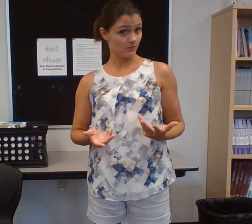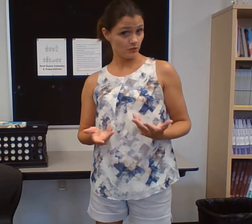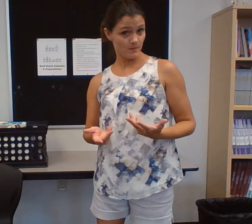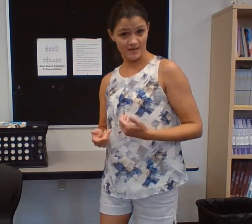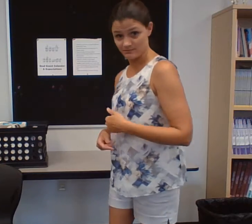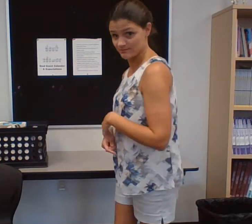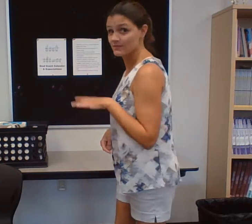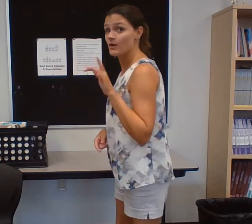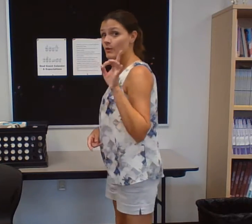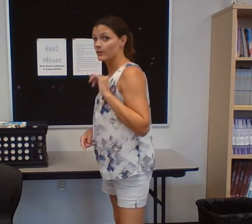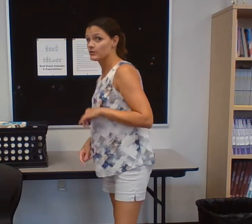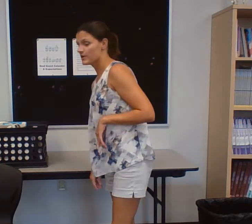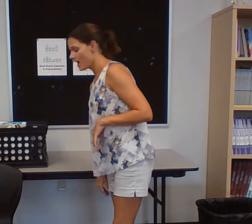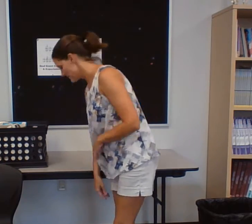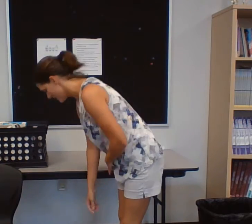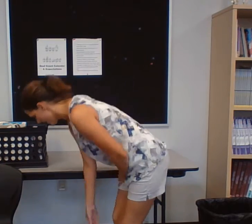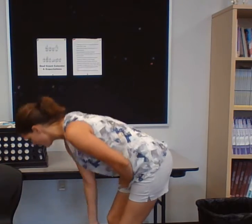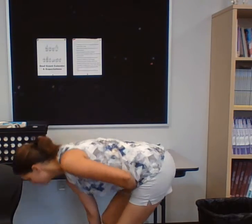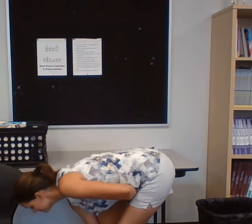Too bad. We're going to do the opposite now.